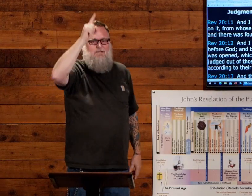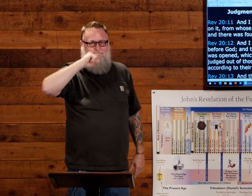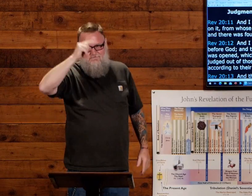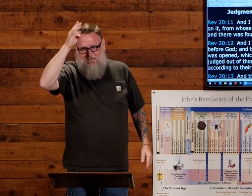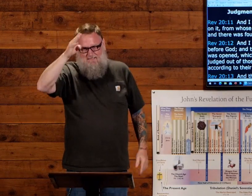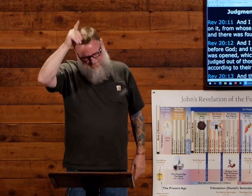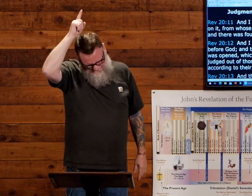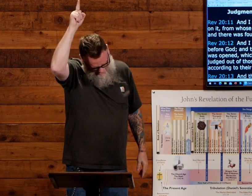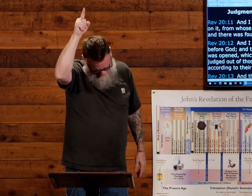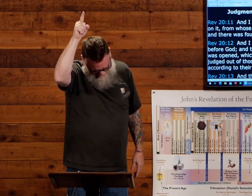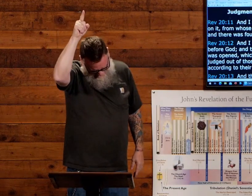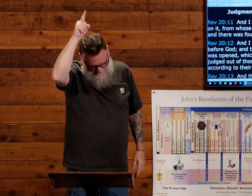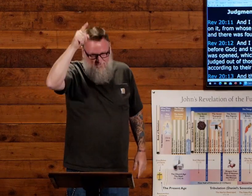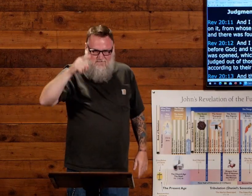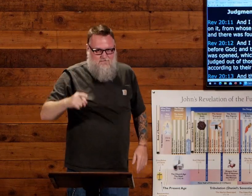on.